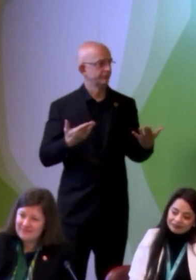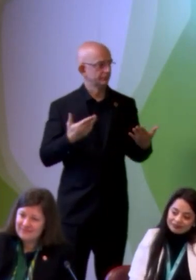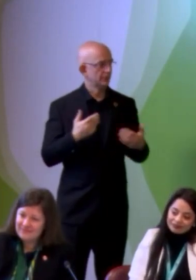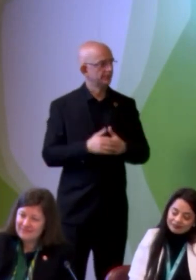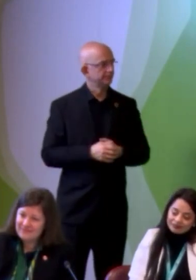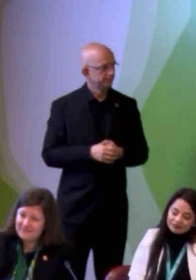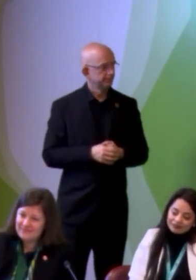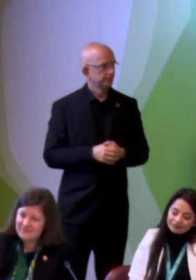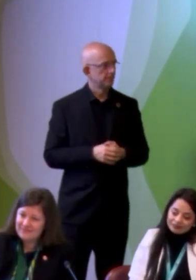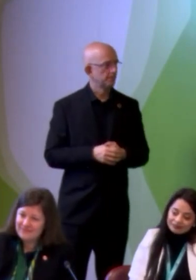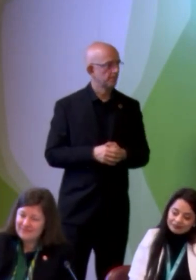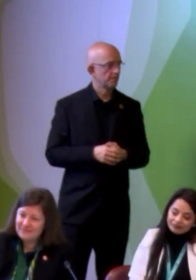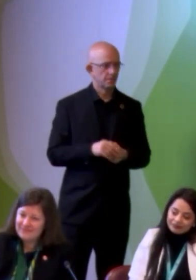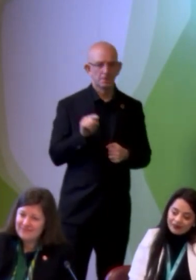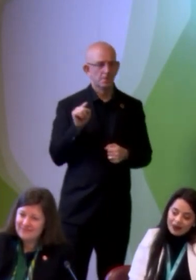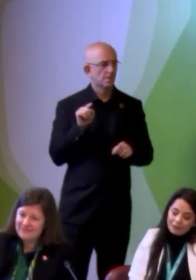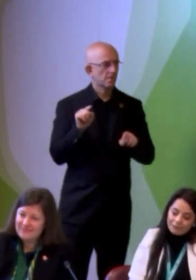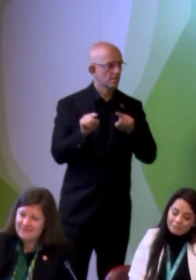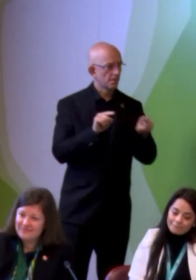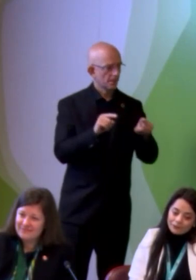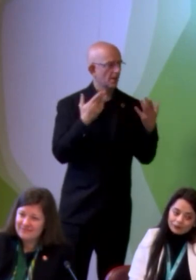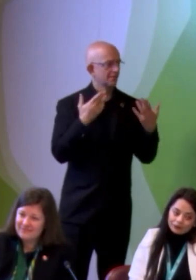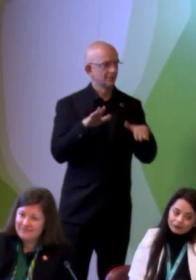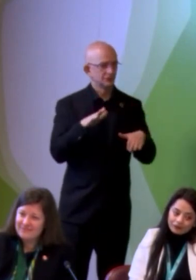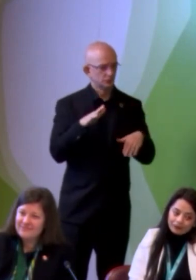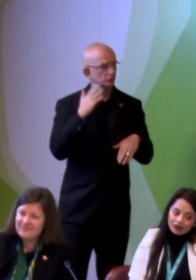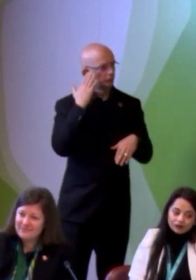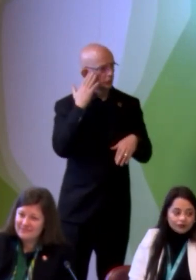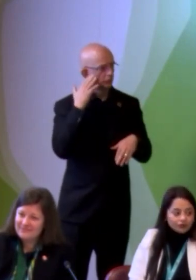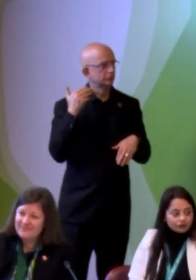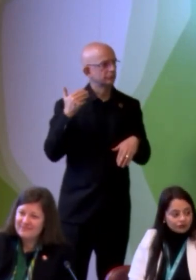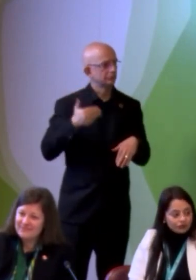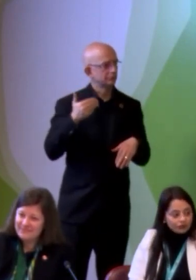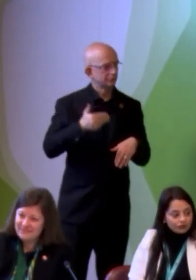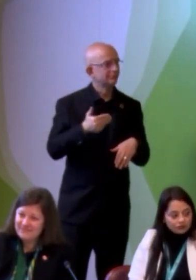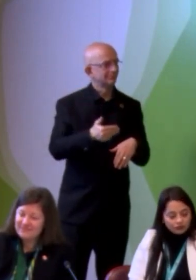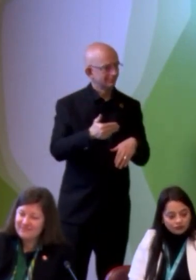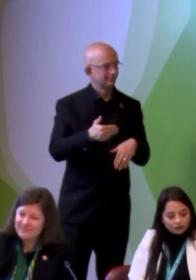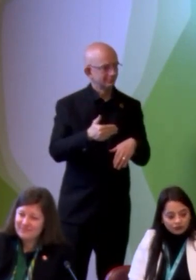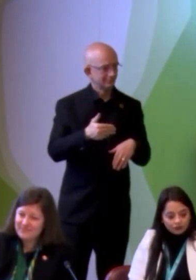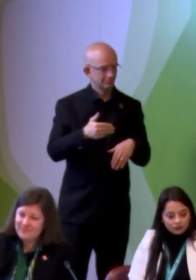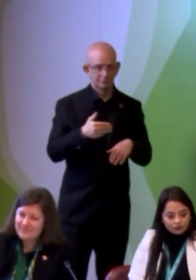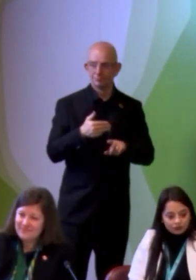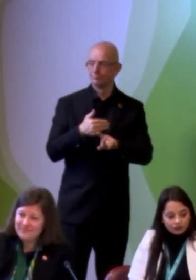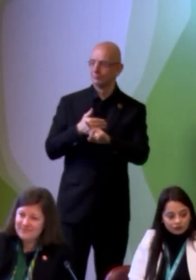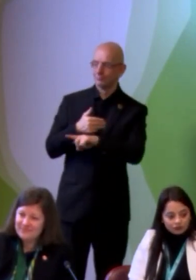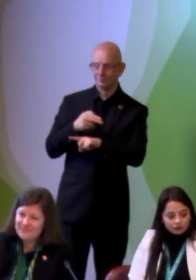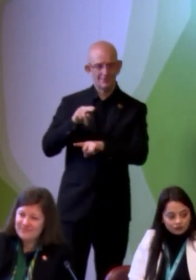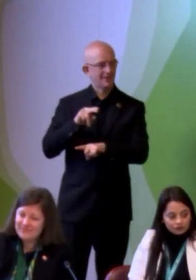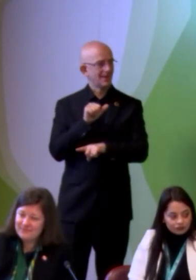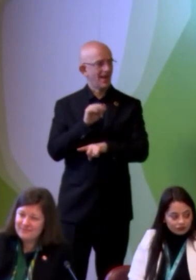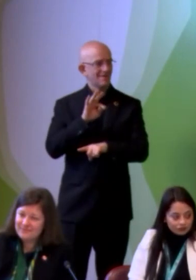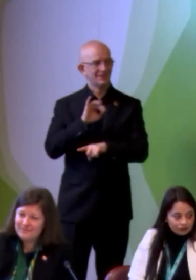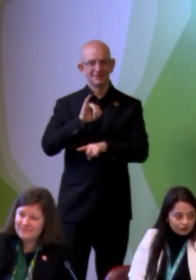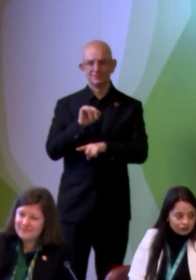it, I think there's a lot to be done still in South Sudan. South